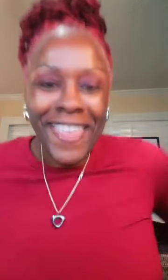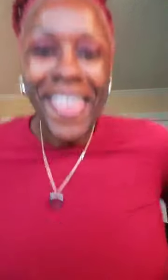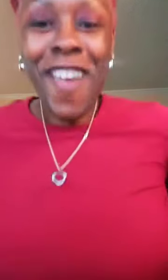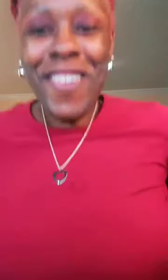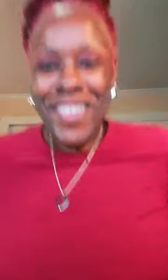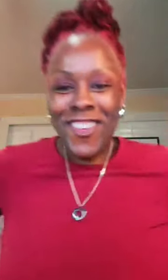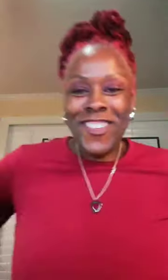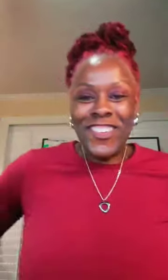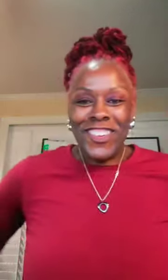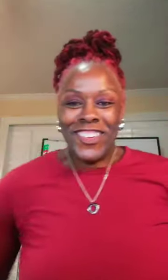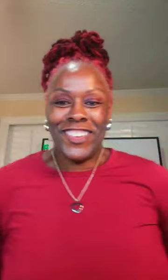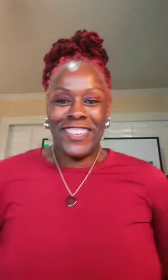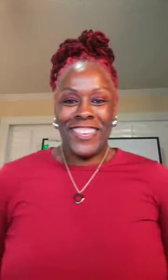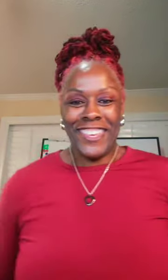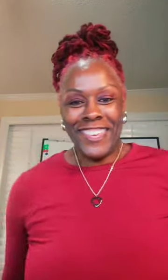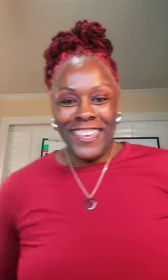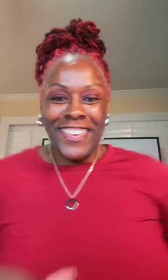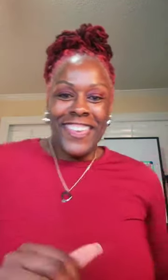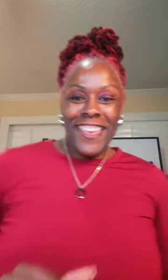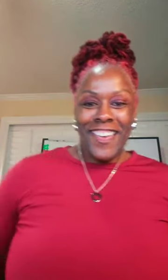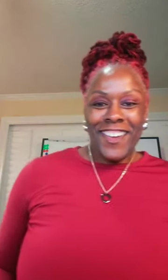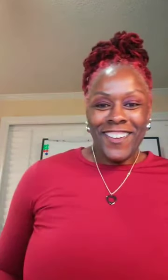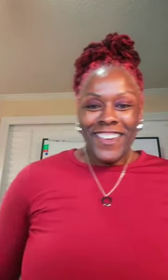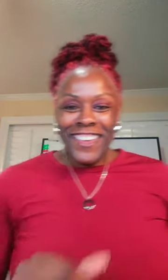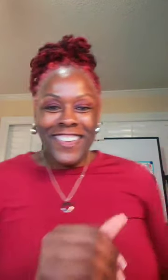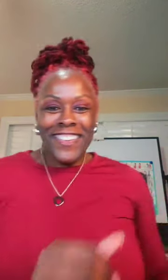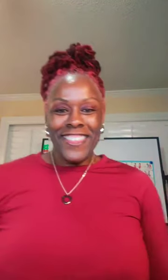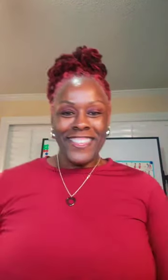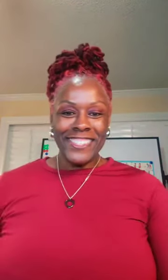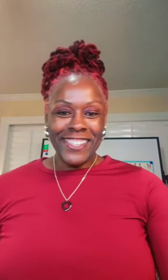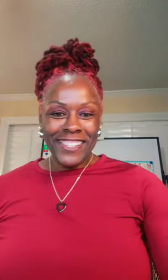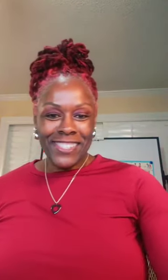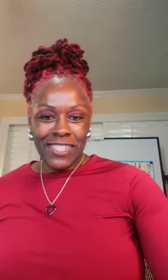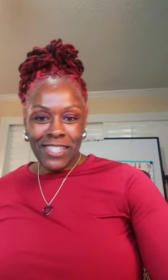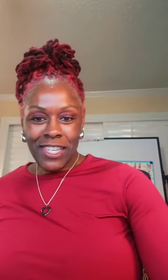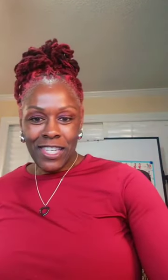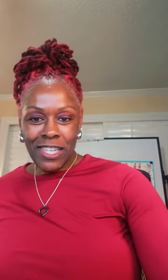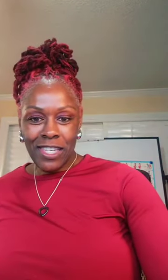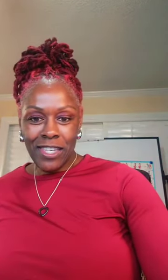How are you? All right, let's see.